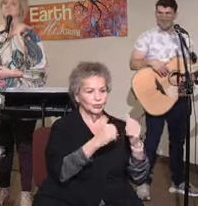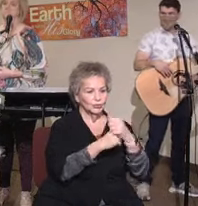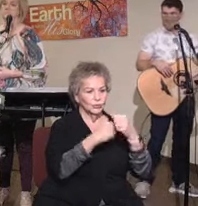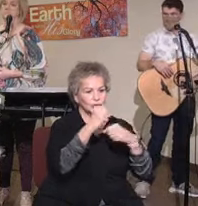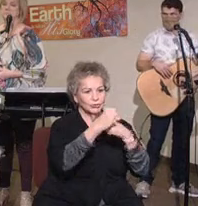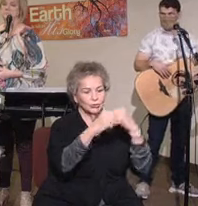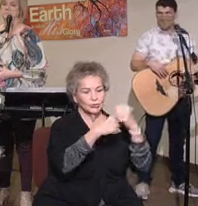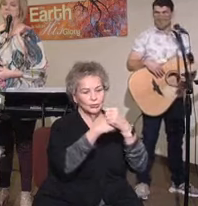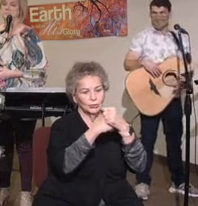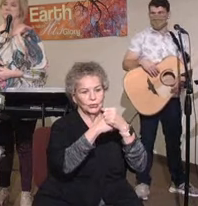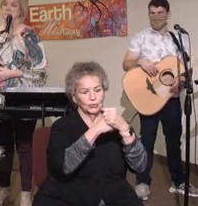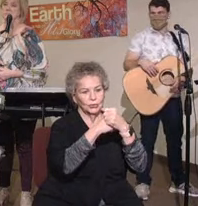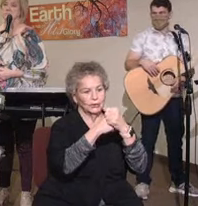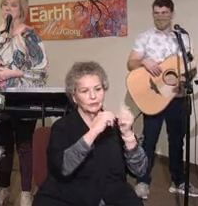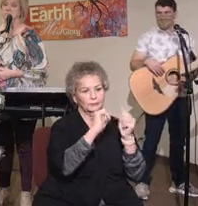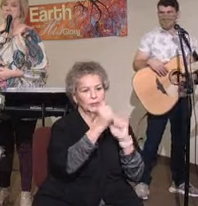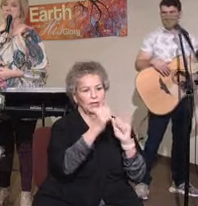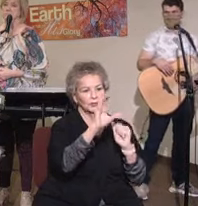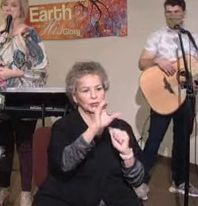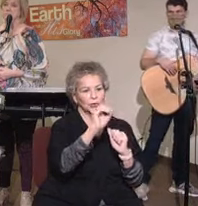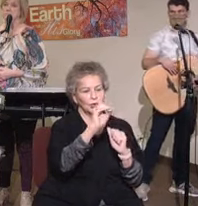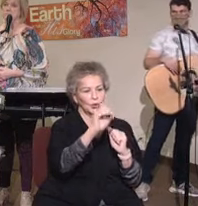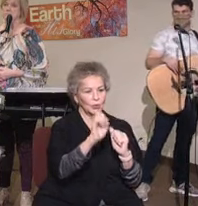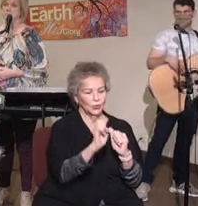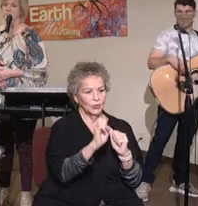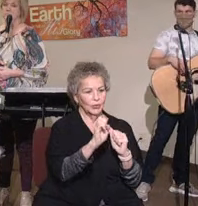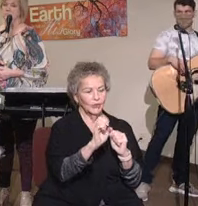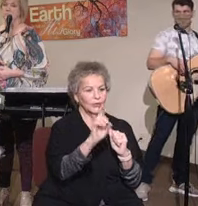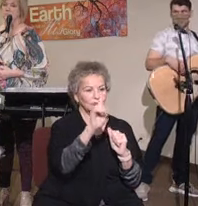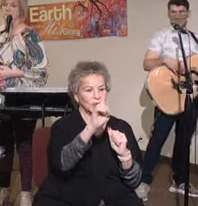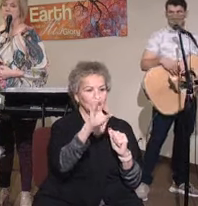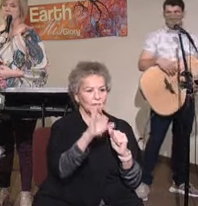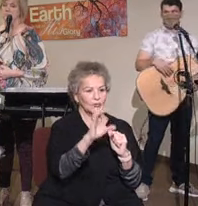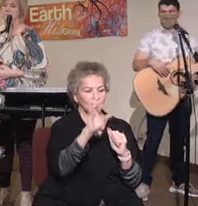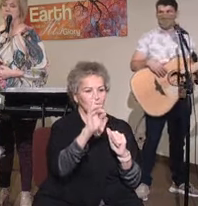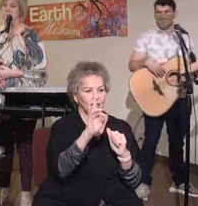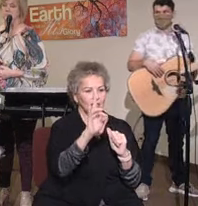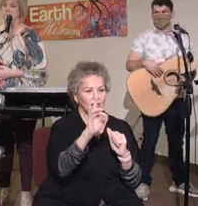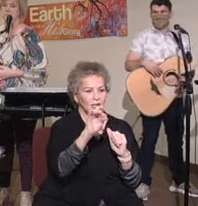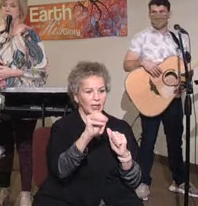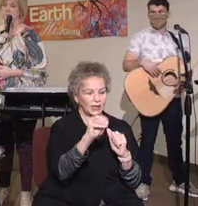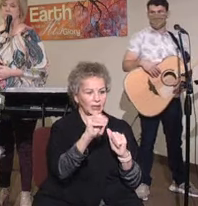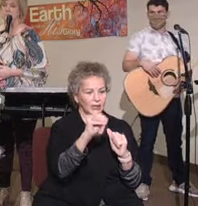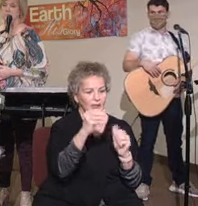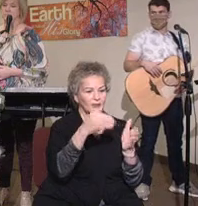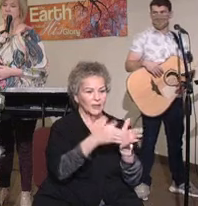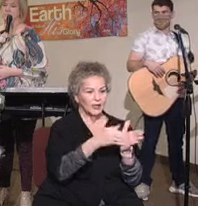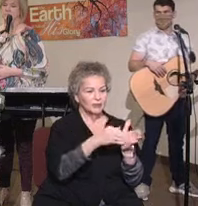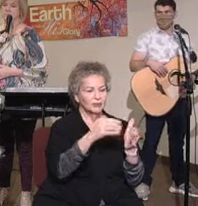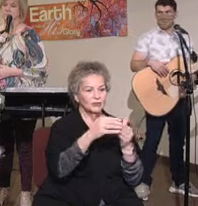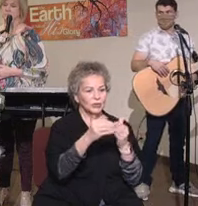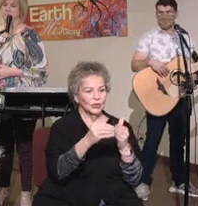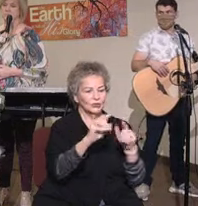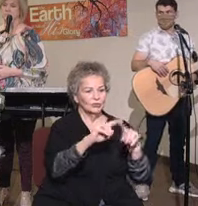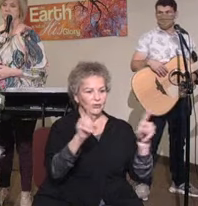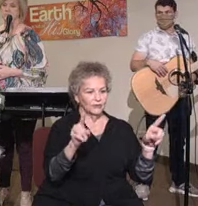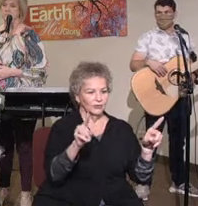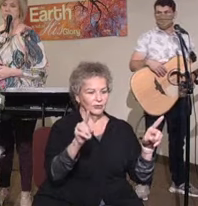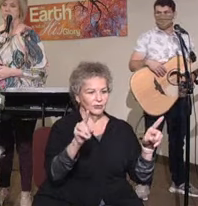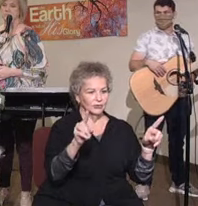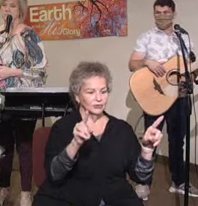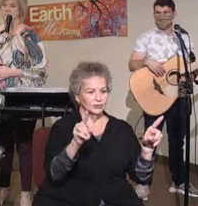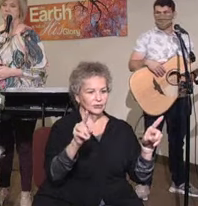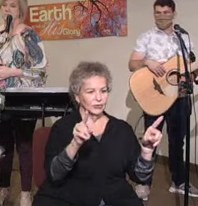of AJ. That was a $180,000 difference. Wow. We're almost 10%